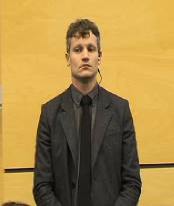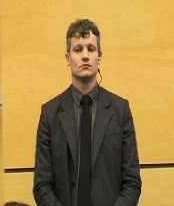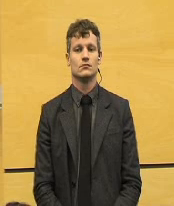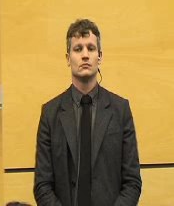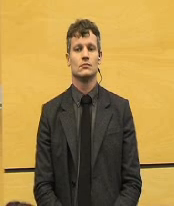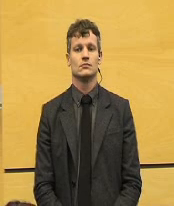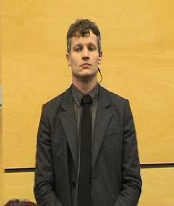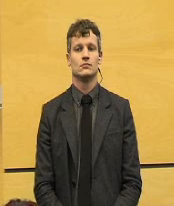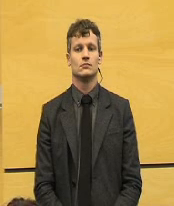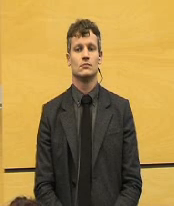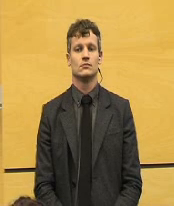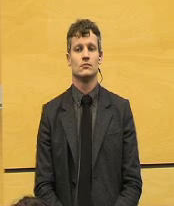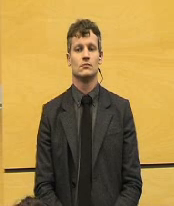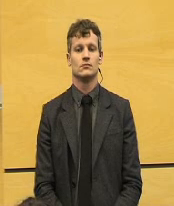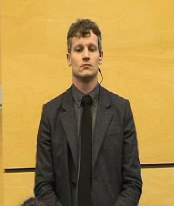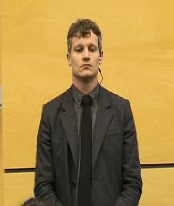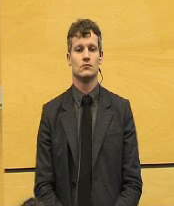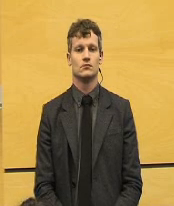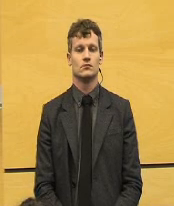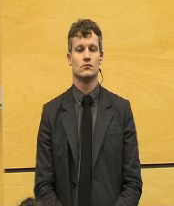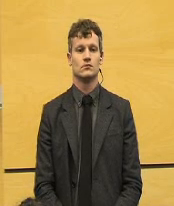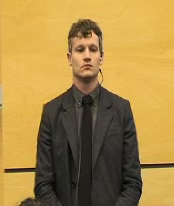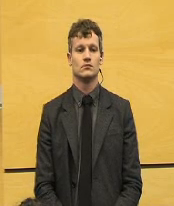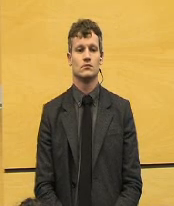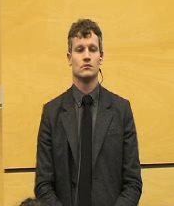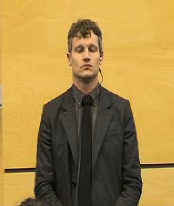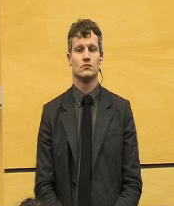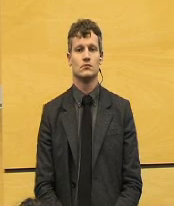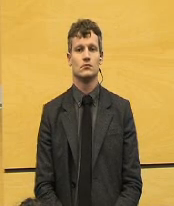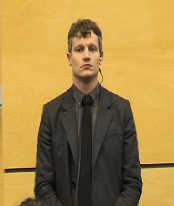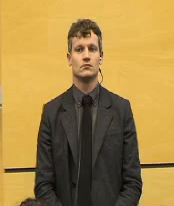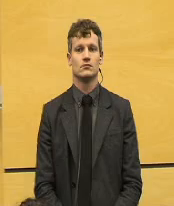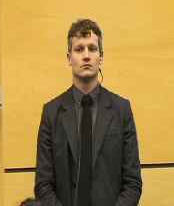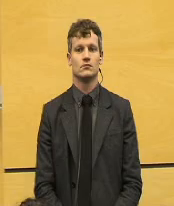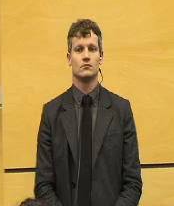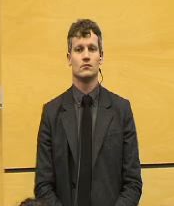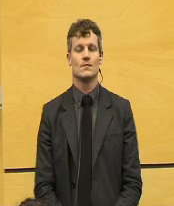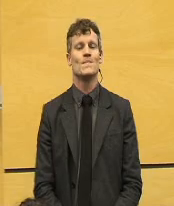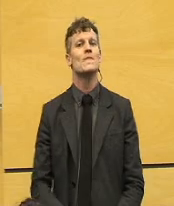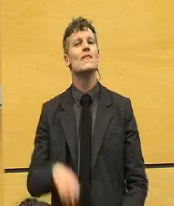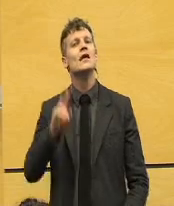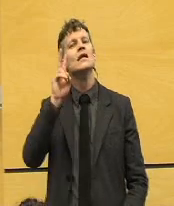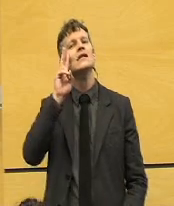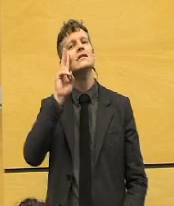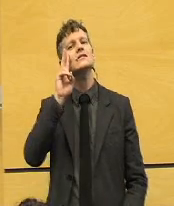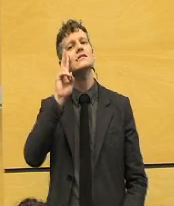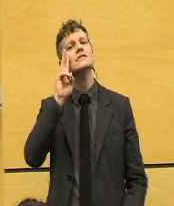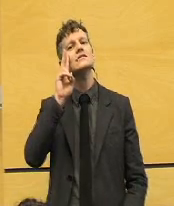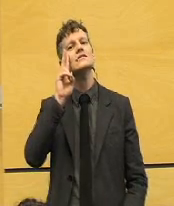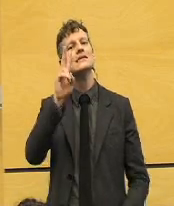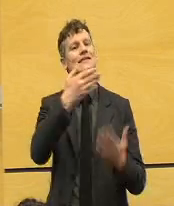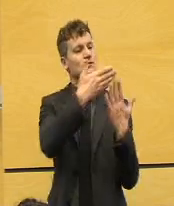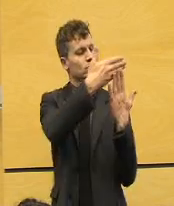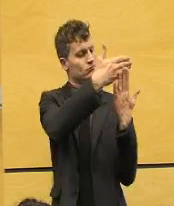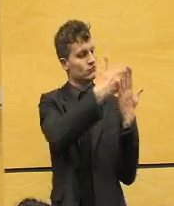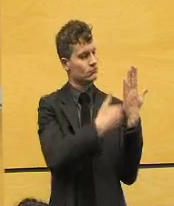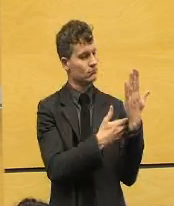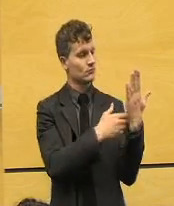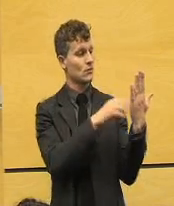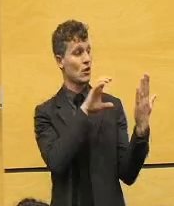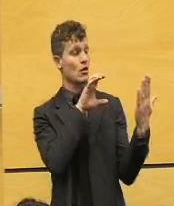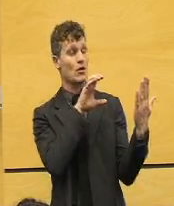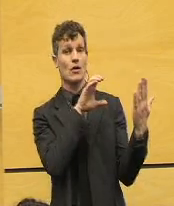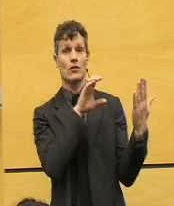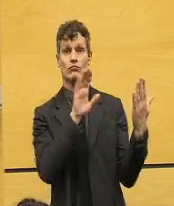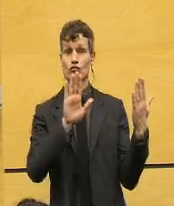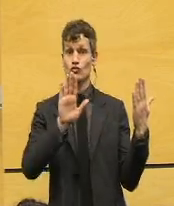Following the remarks in paragraphs 76 and 77